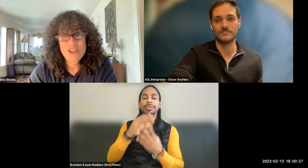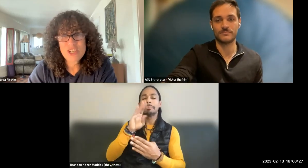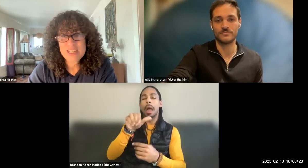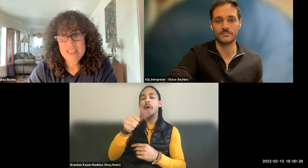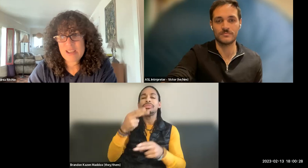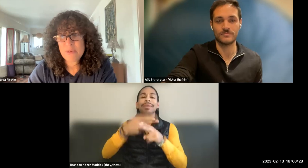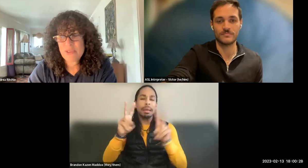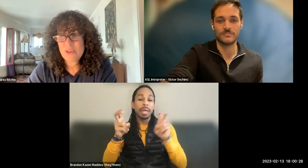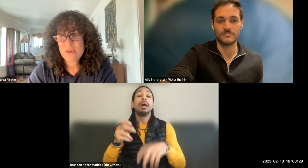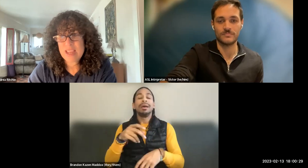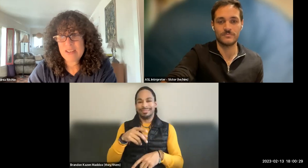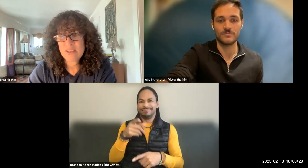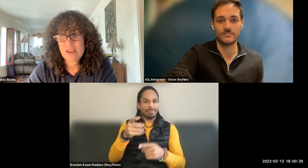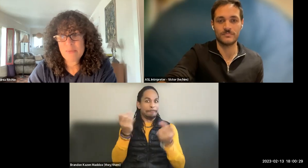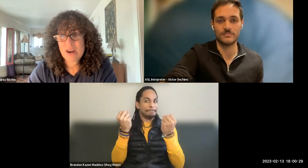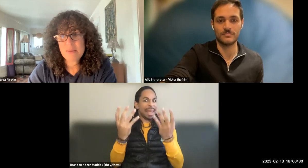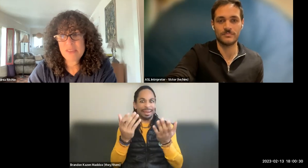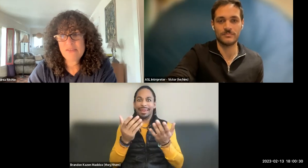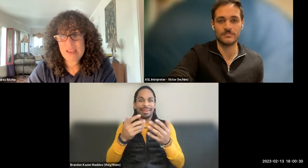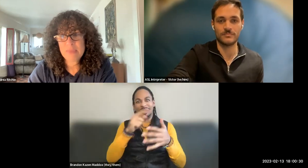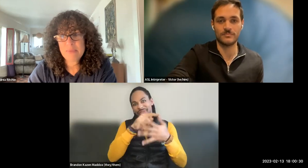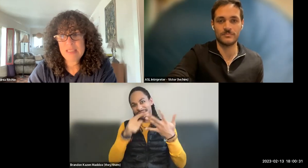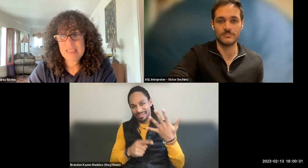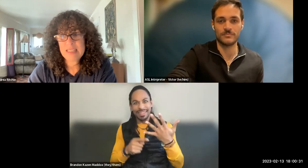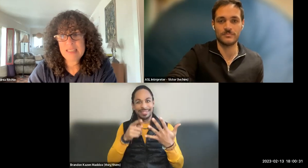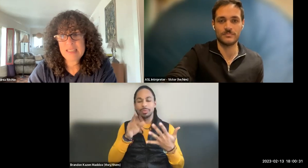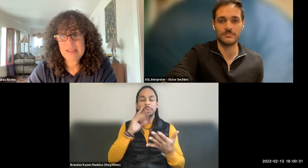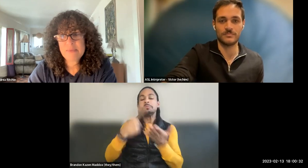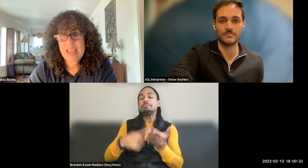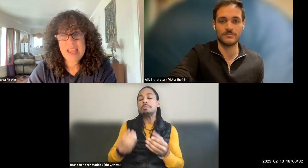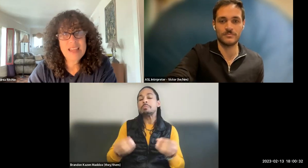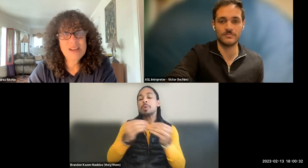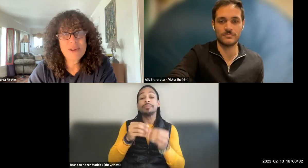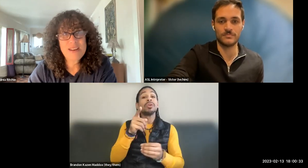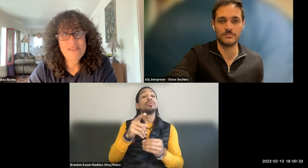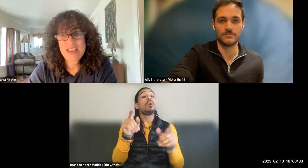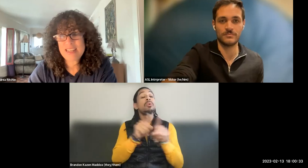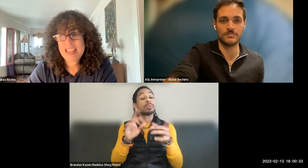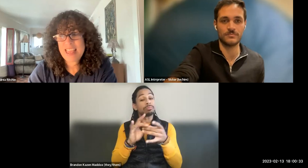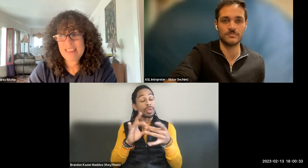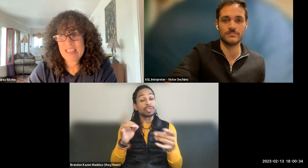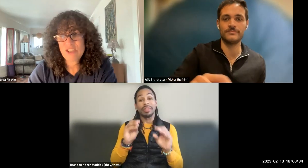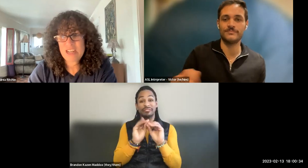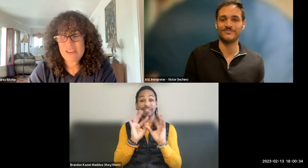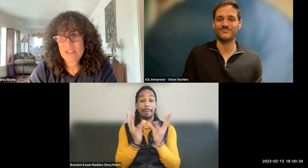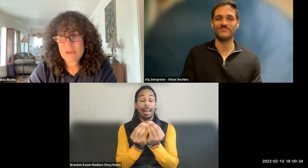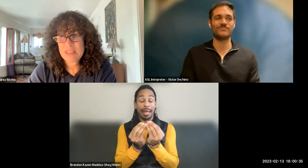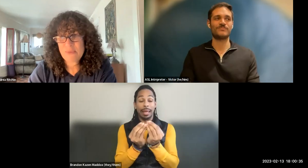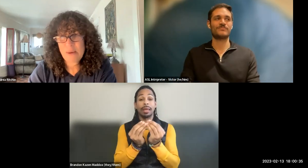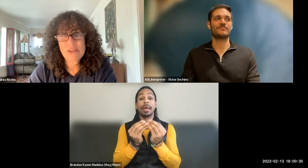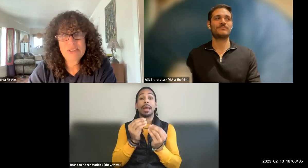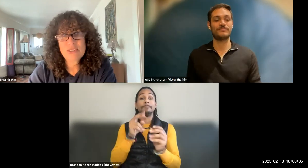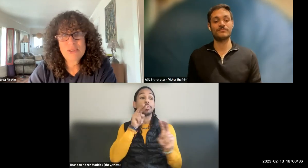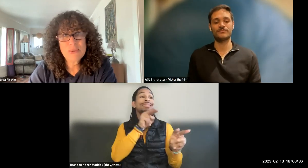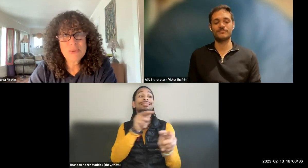And you mentioned, both you and Mariame, the family policing system. And I want to invite the legendary